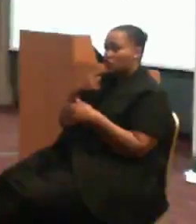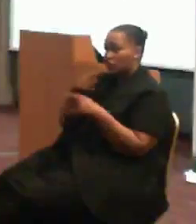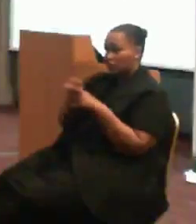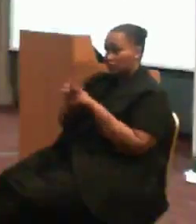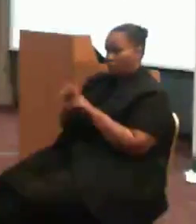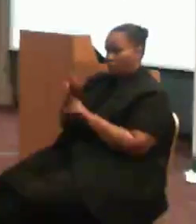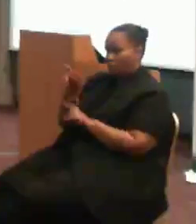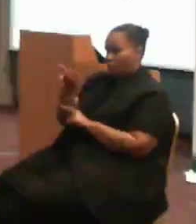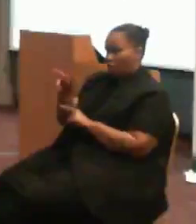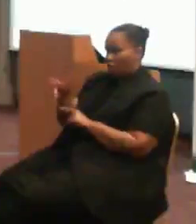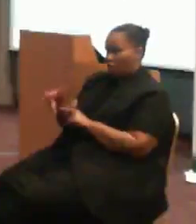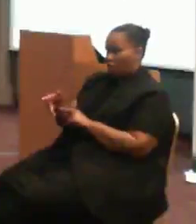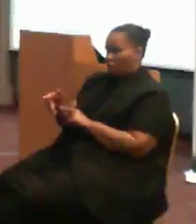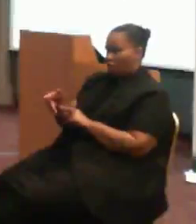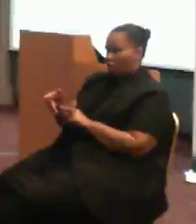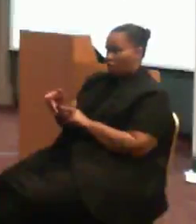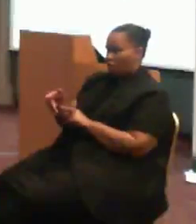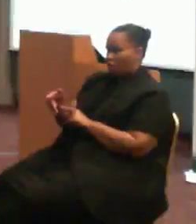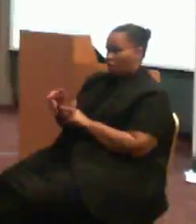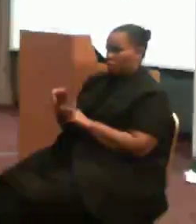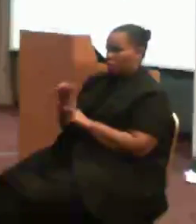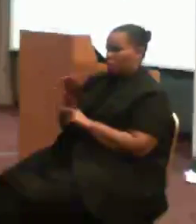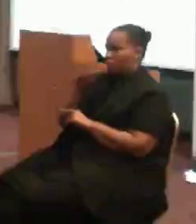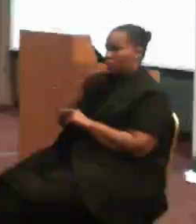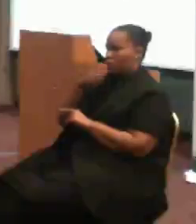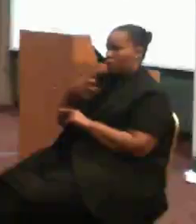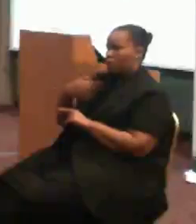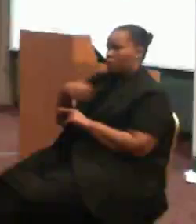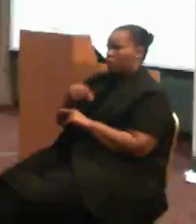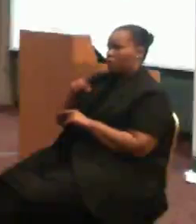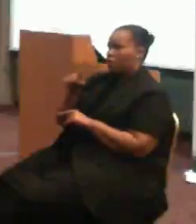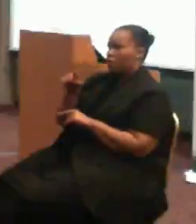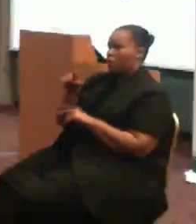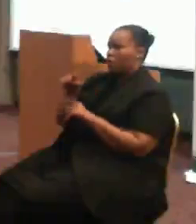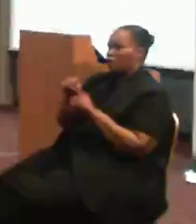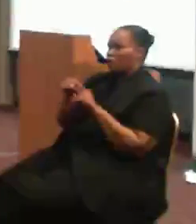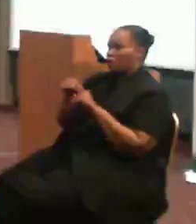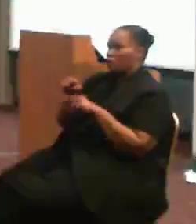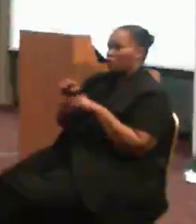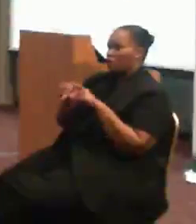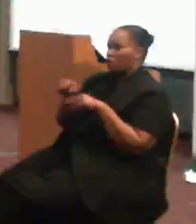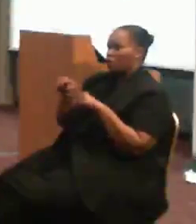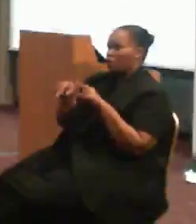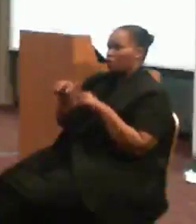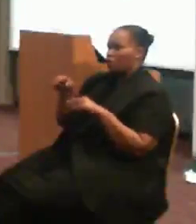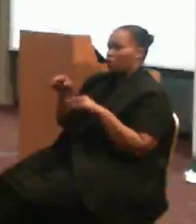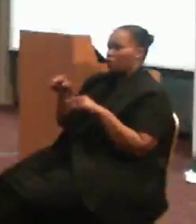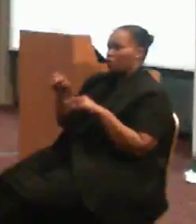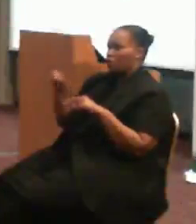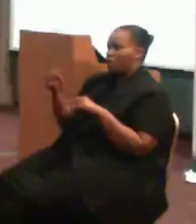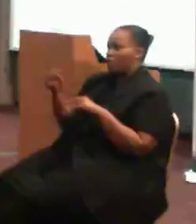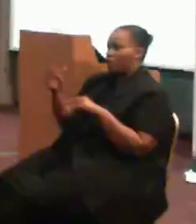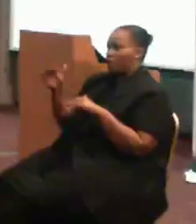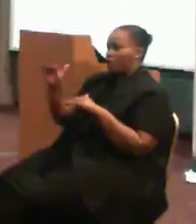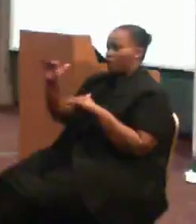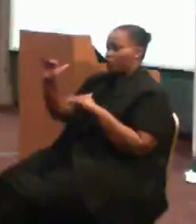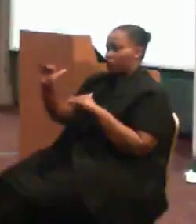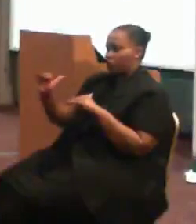that you should be getting out of this is your variable cost should drop at a similar rate or exactly the same